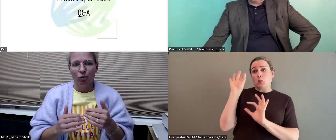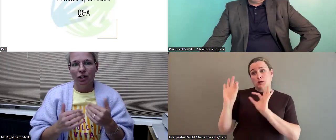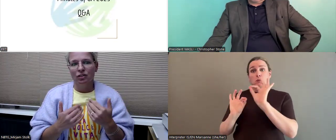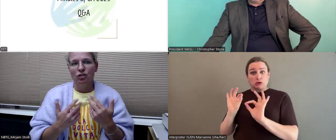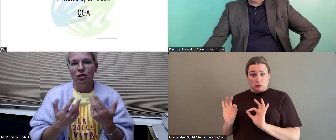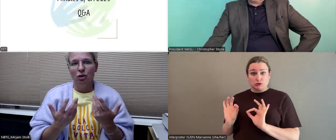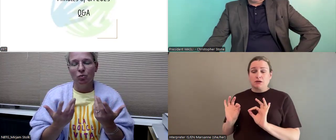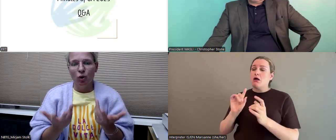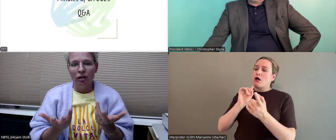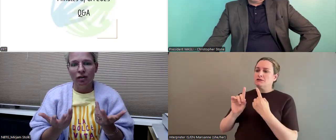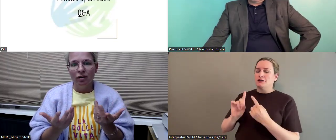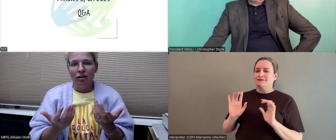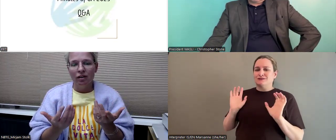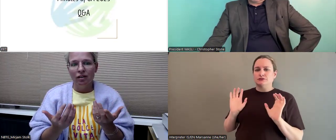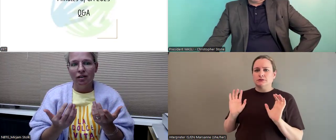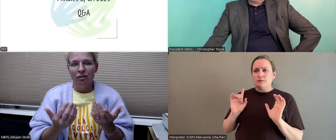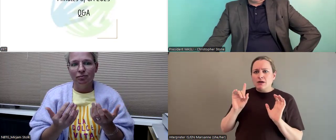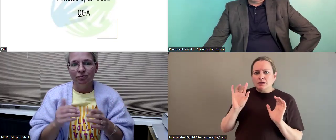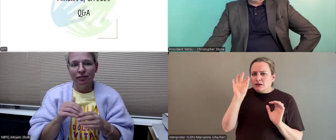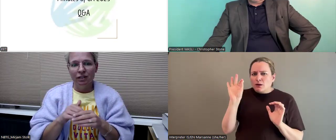that's that. And we would like to see some more